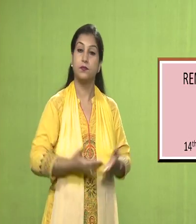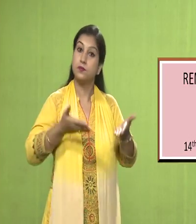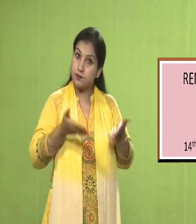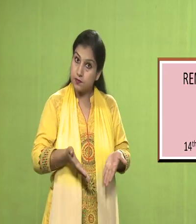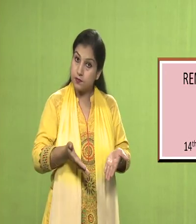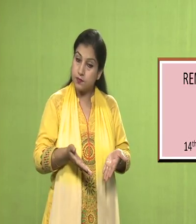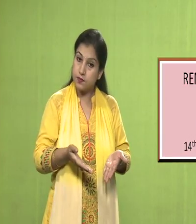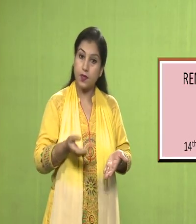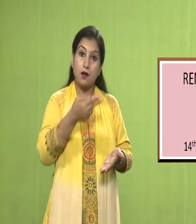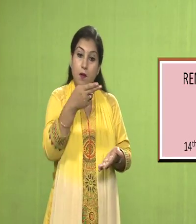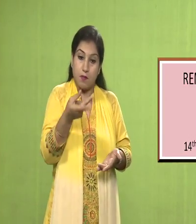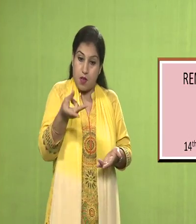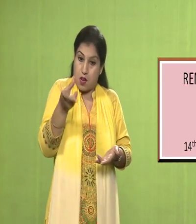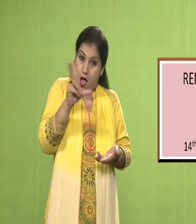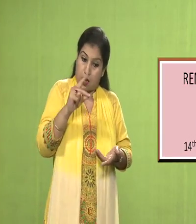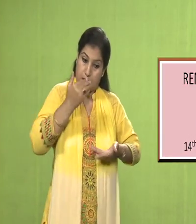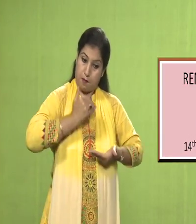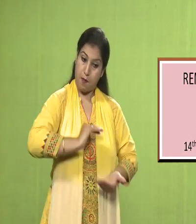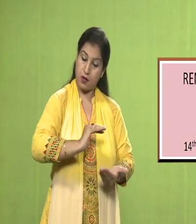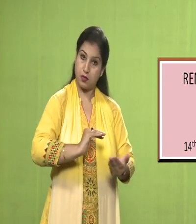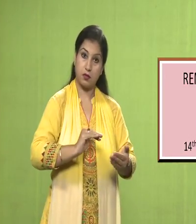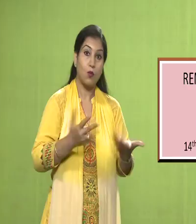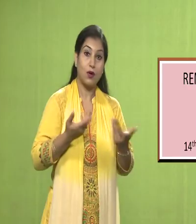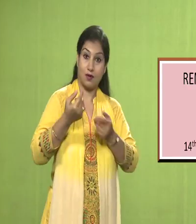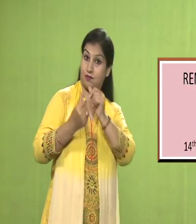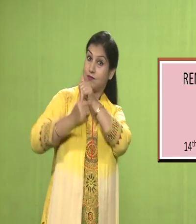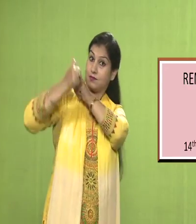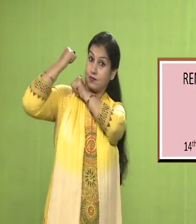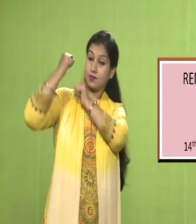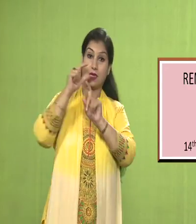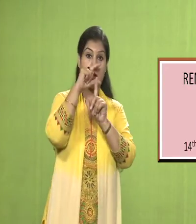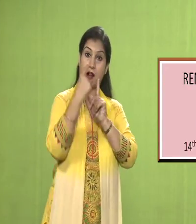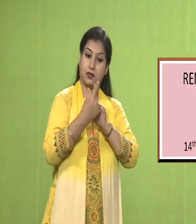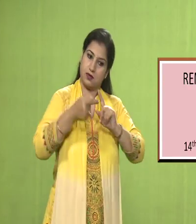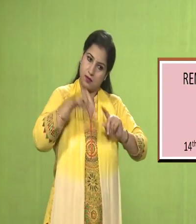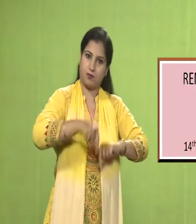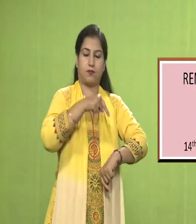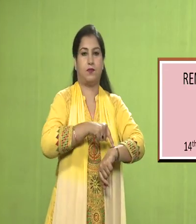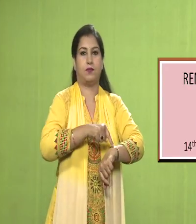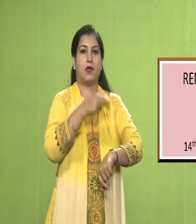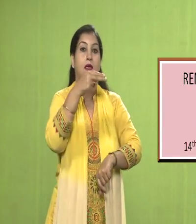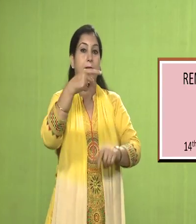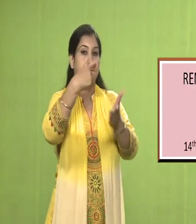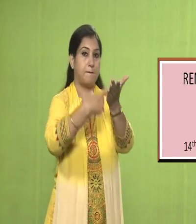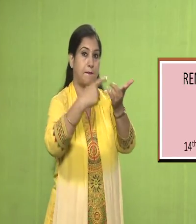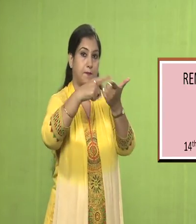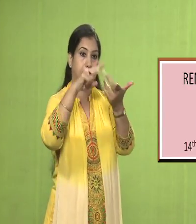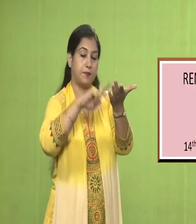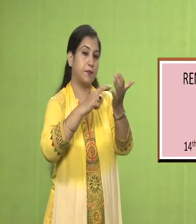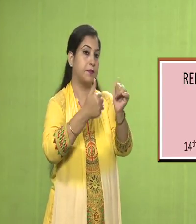Thus, the rebirth of ancient cultures took place and the name Renaissance was given to this